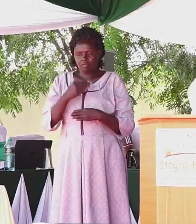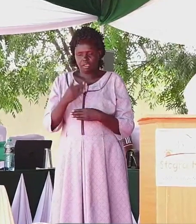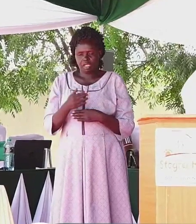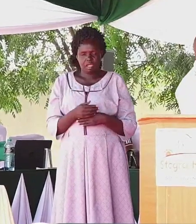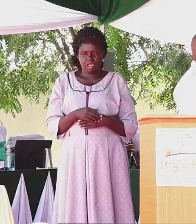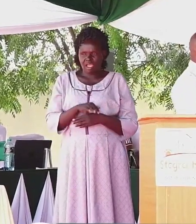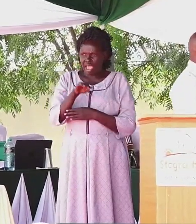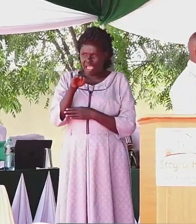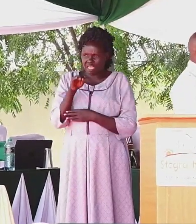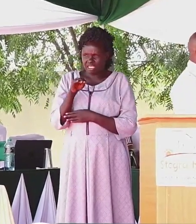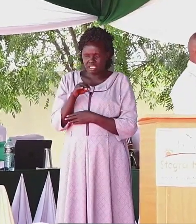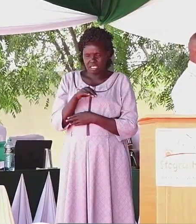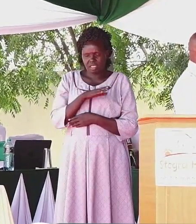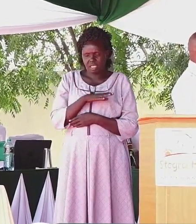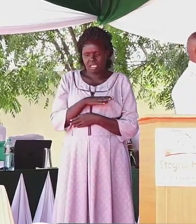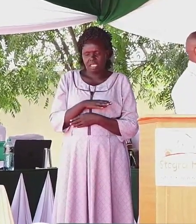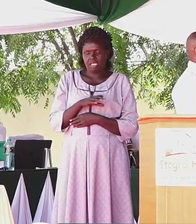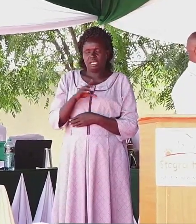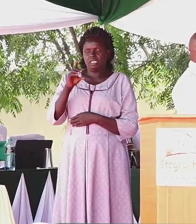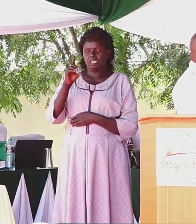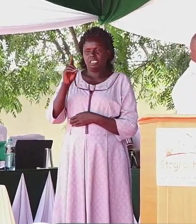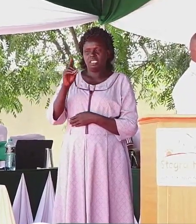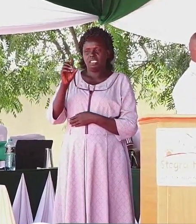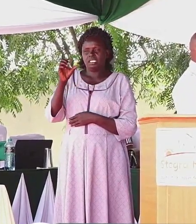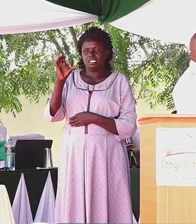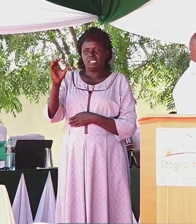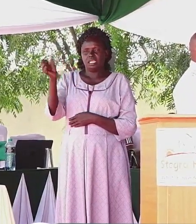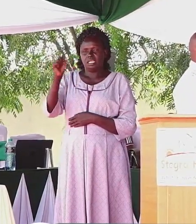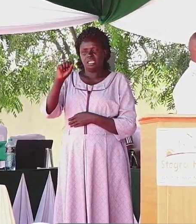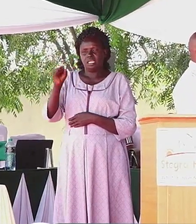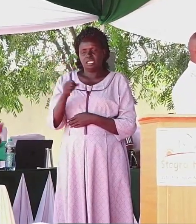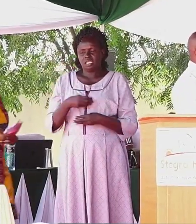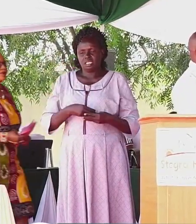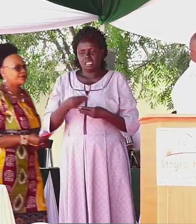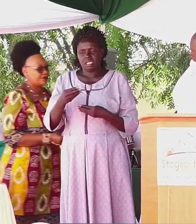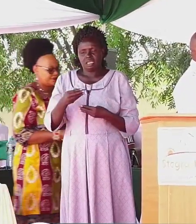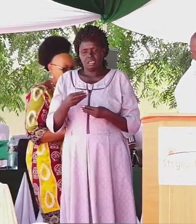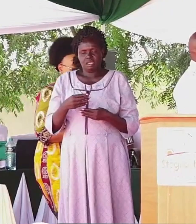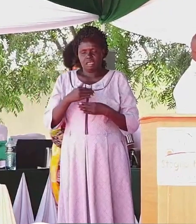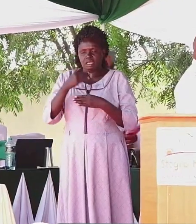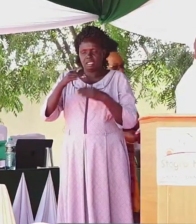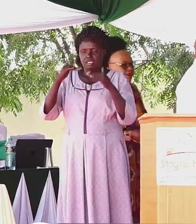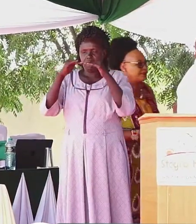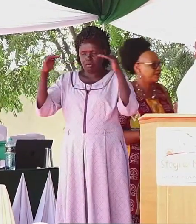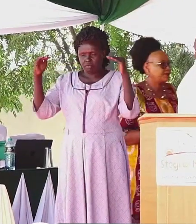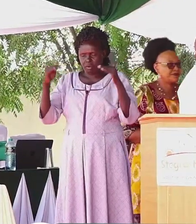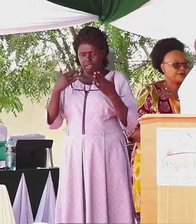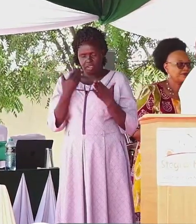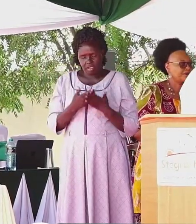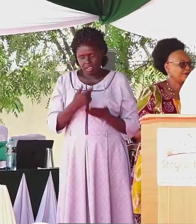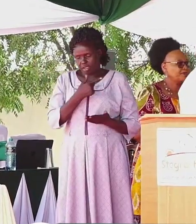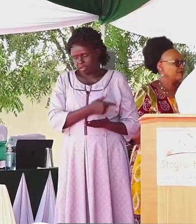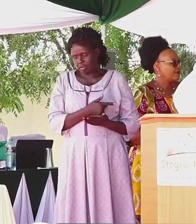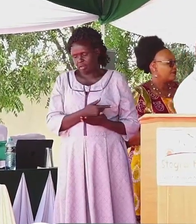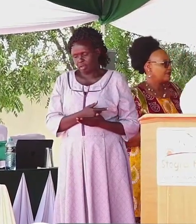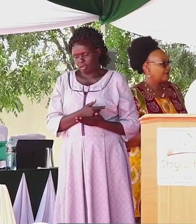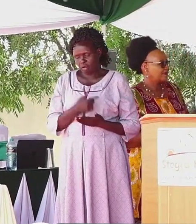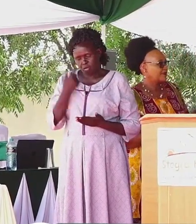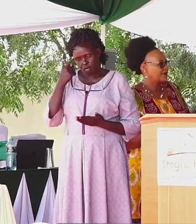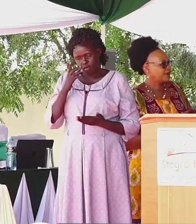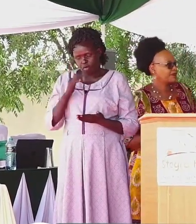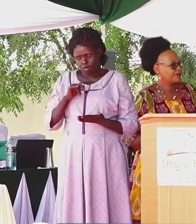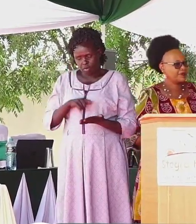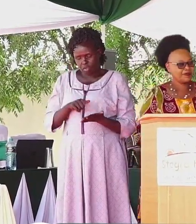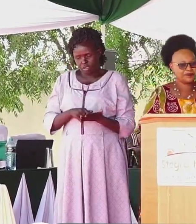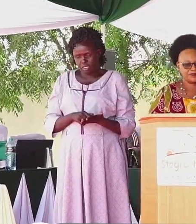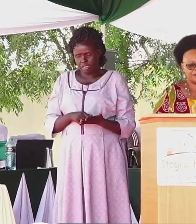Bana DCS to come and take the program to the next level, but mimi nimeshukuru sana kwa ajili ya nafasi hii kuwa hapa